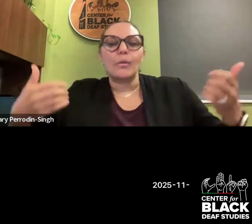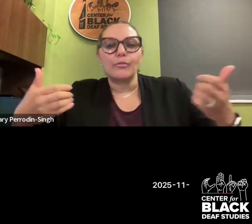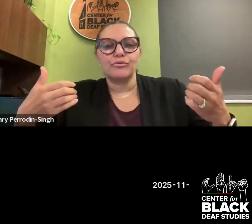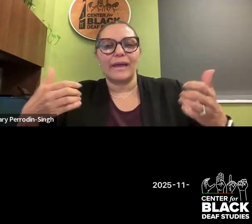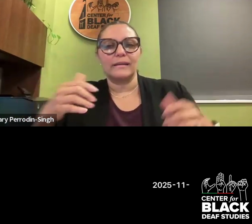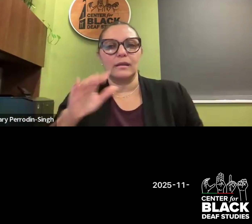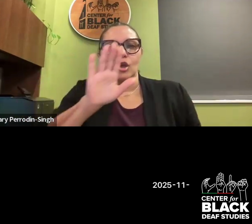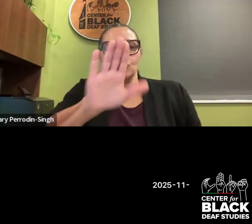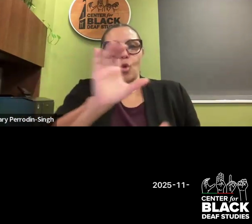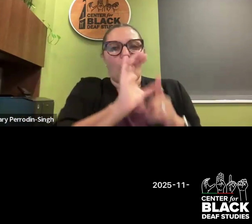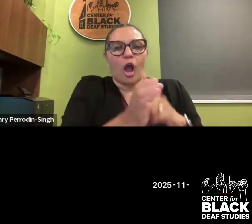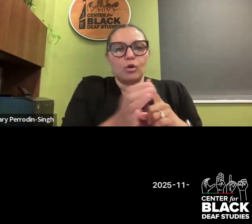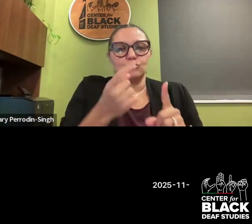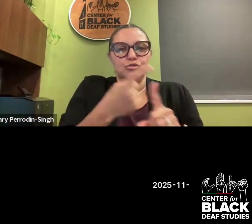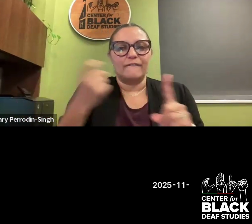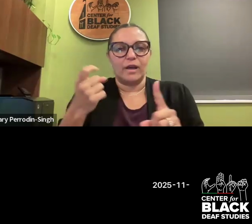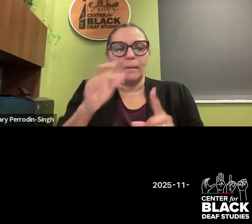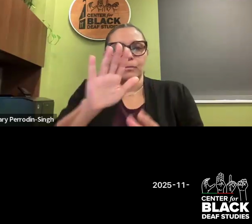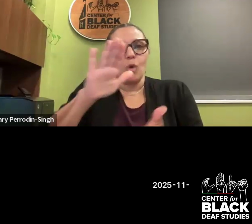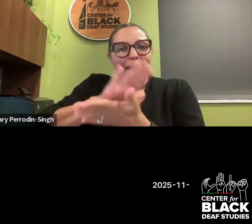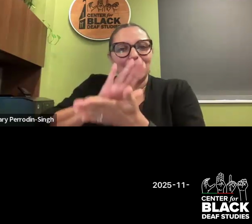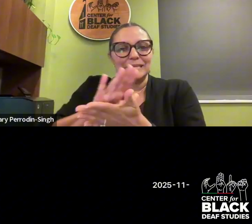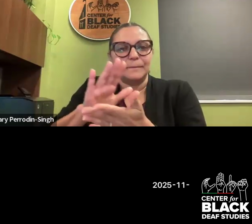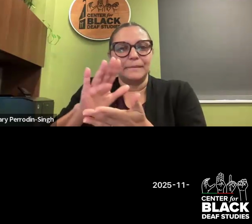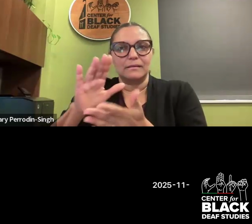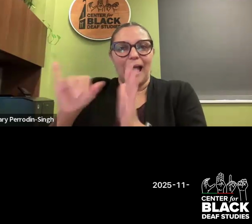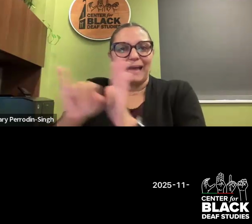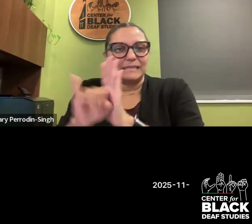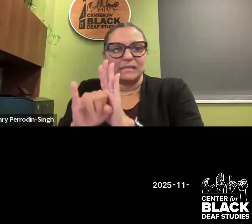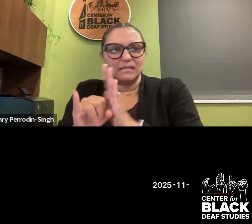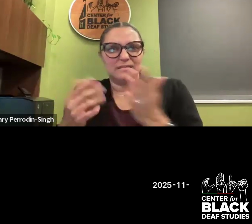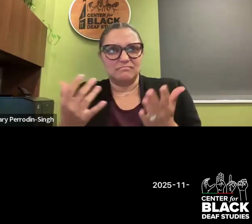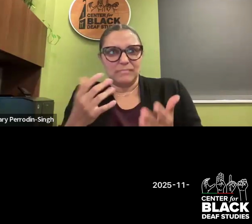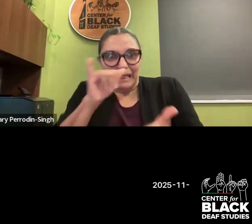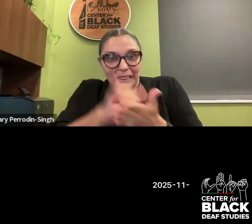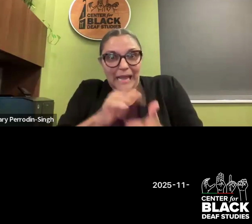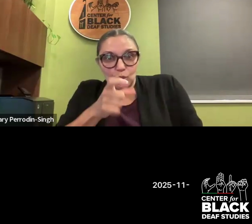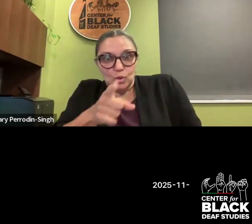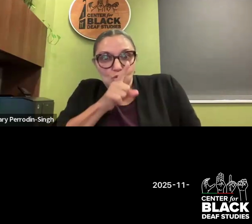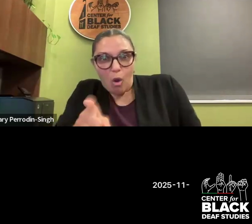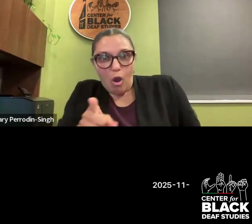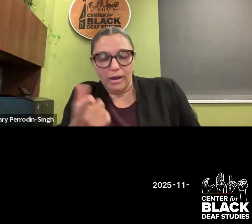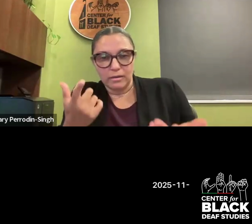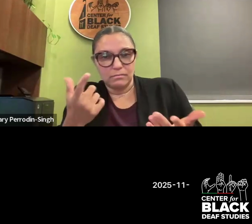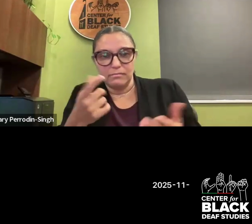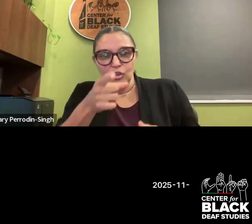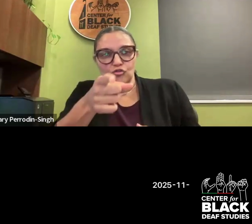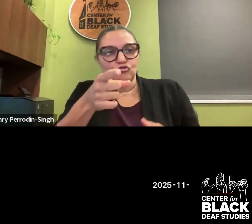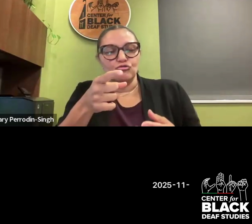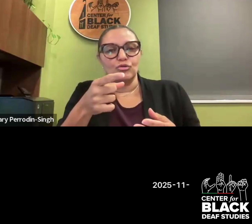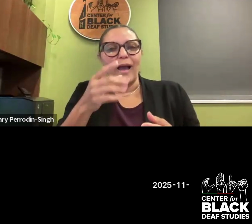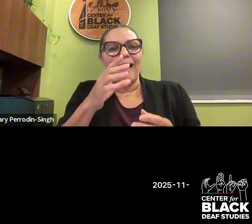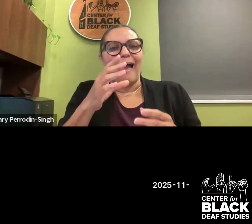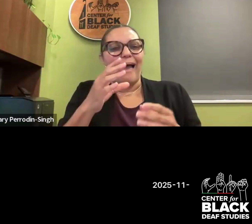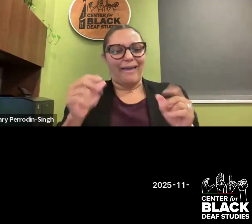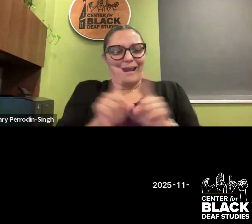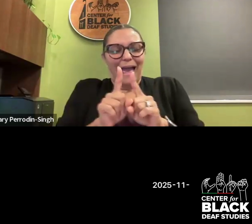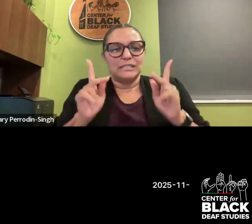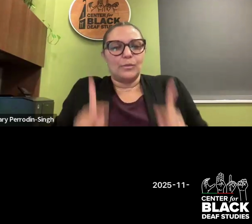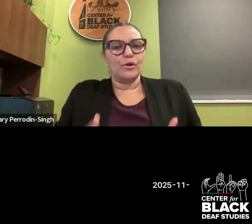Don't separate your identities, your cultural identities from your academic identity. They all are